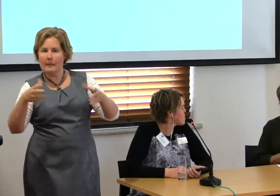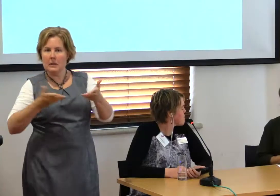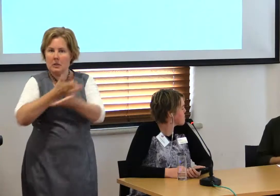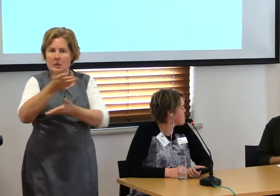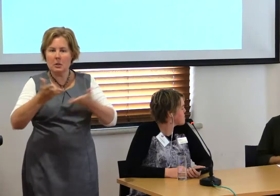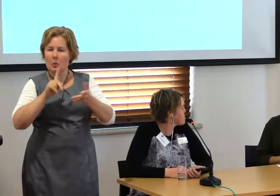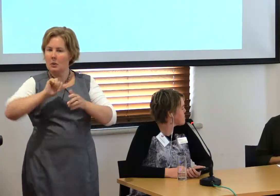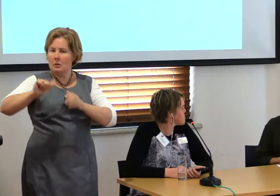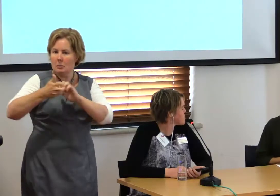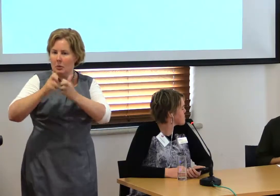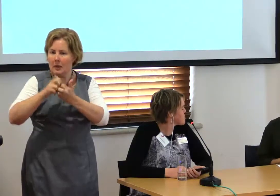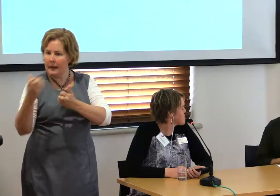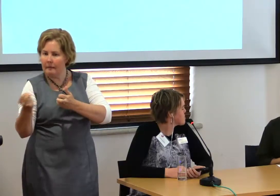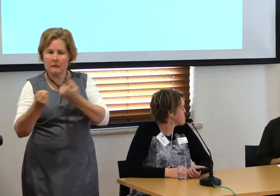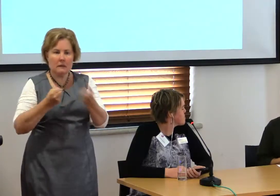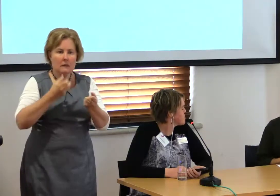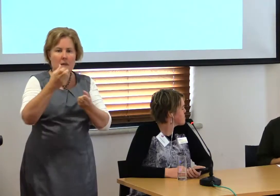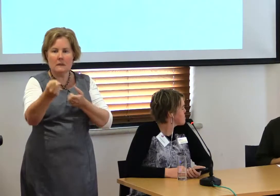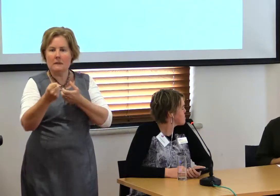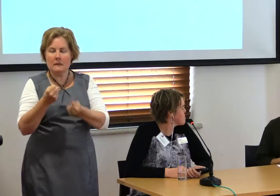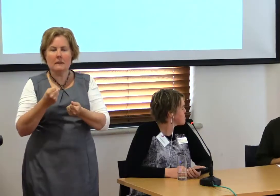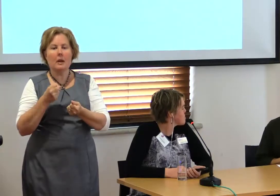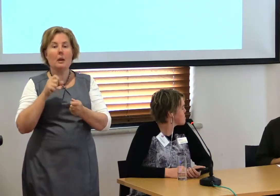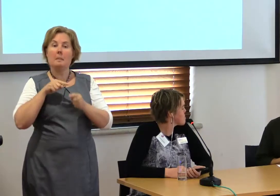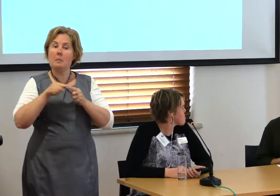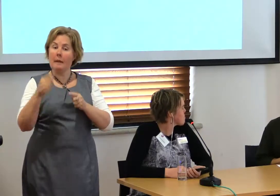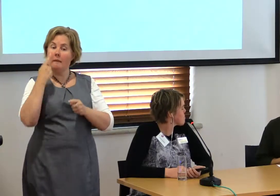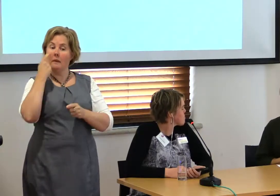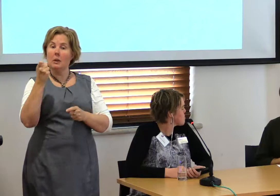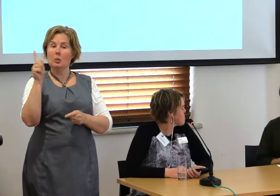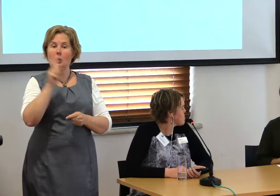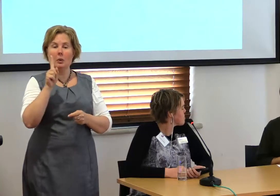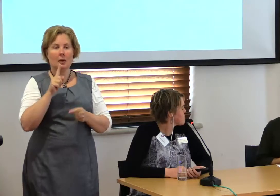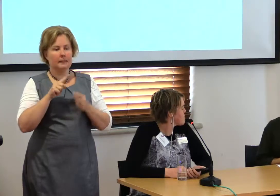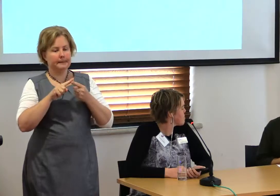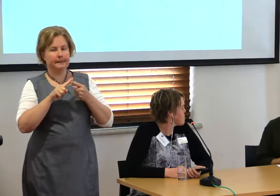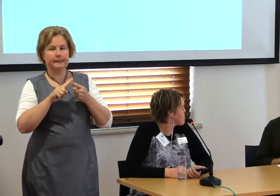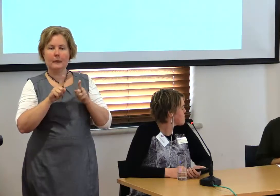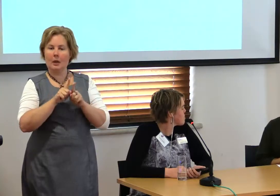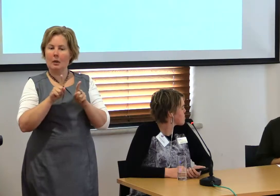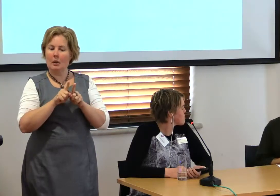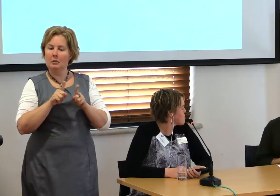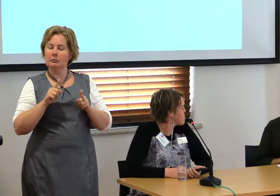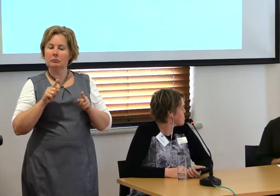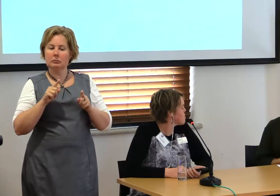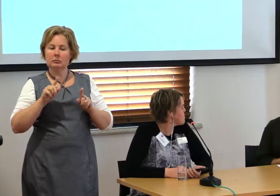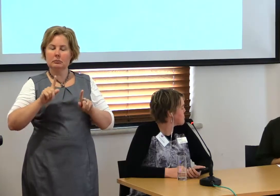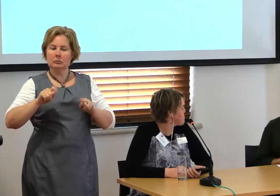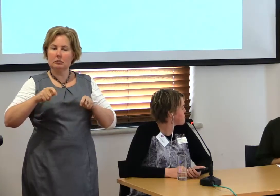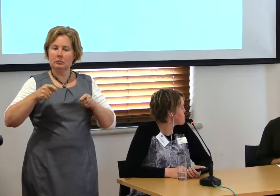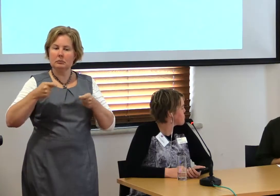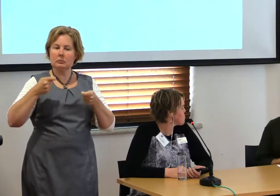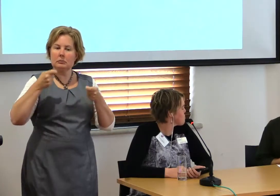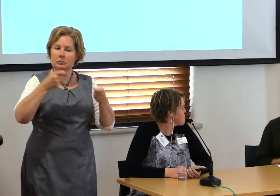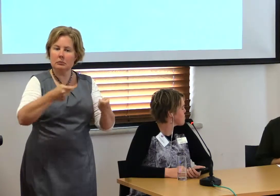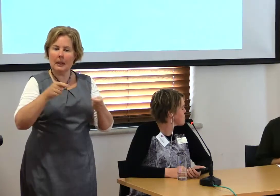facing. And a lot of that was around, things like contribution towards the care that they